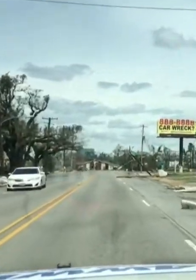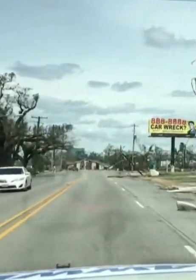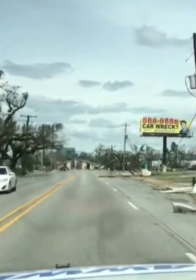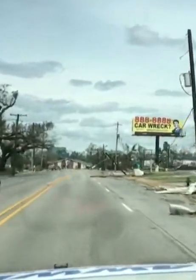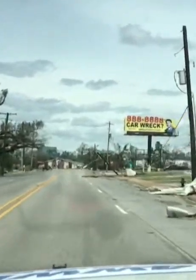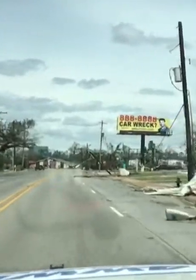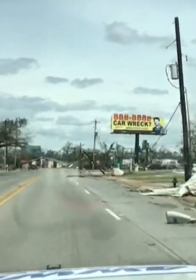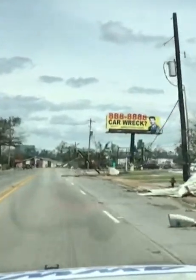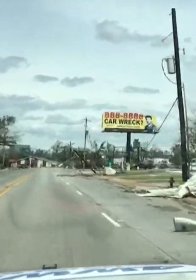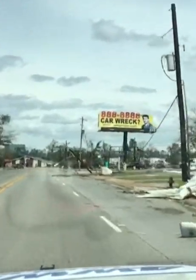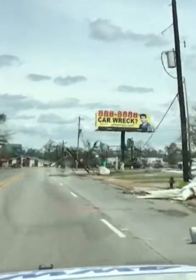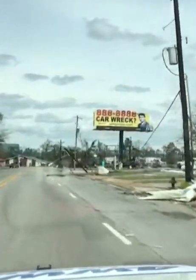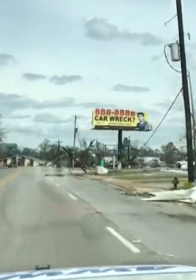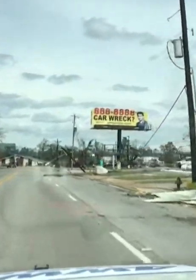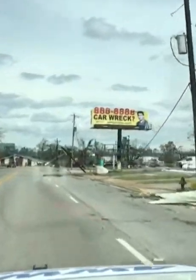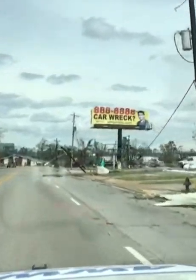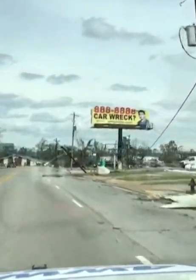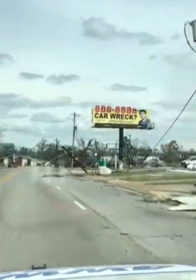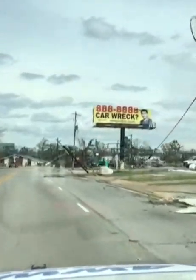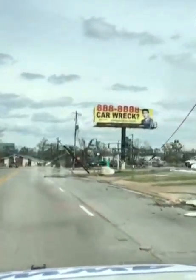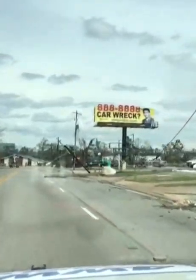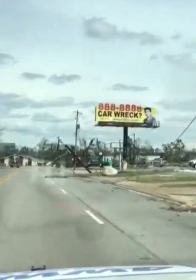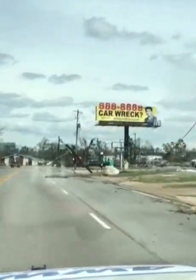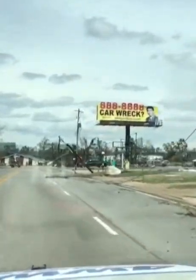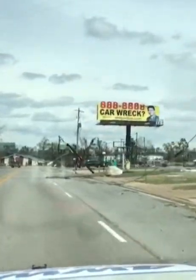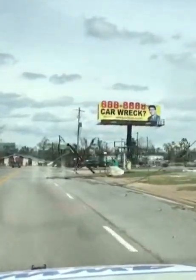See how these folks are faring here on the left.